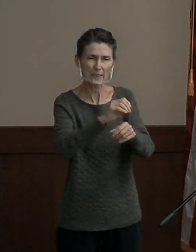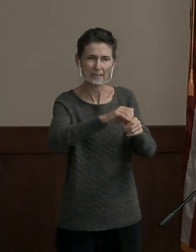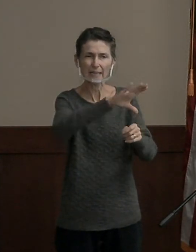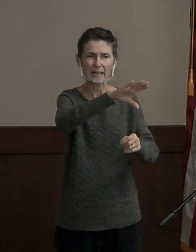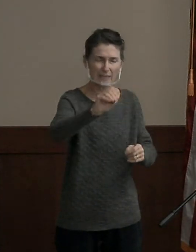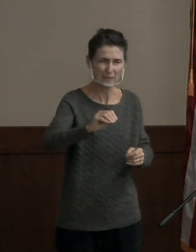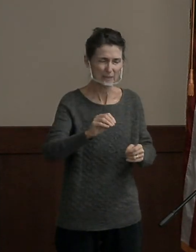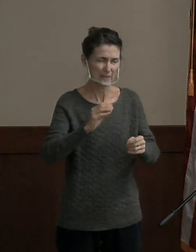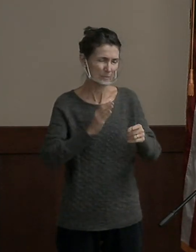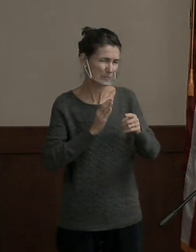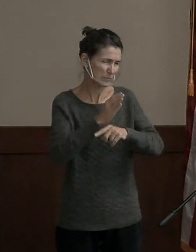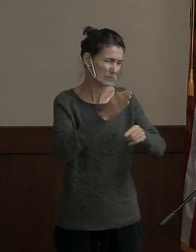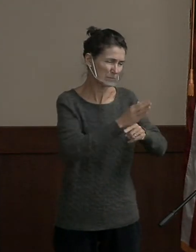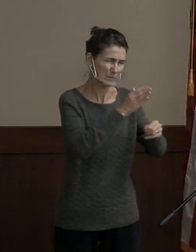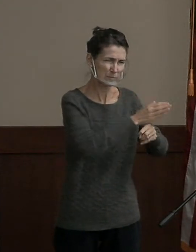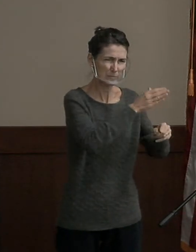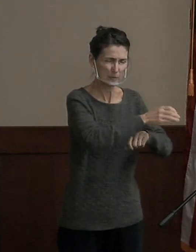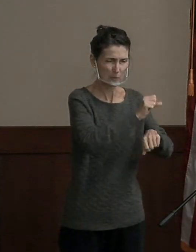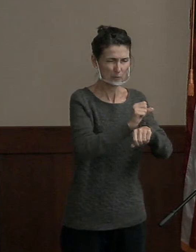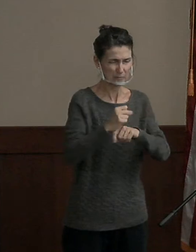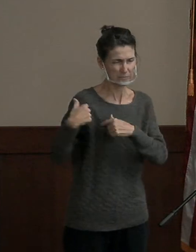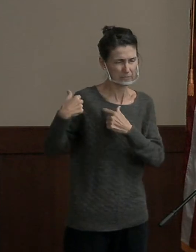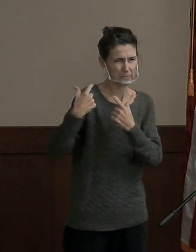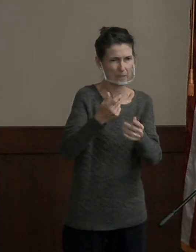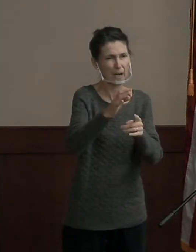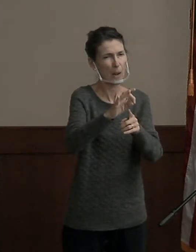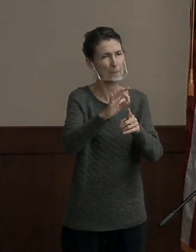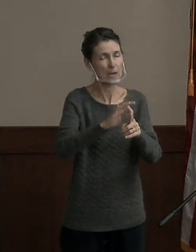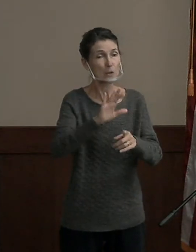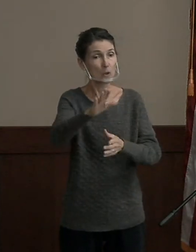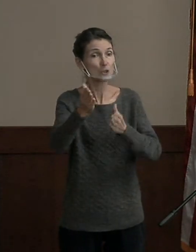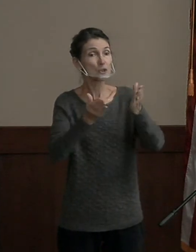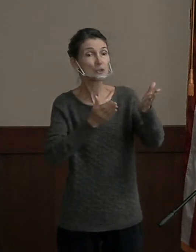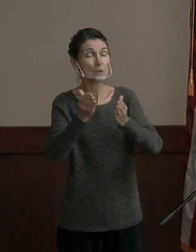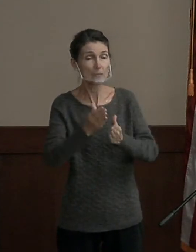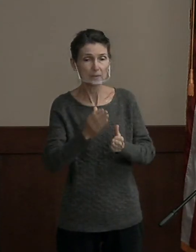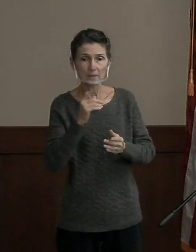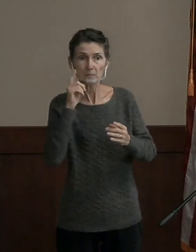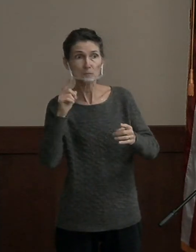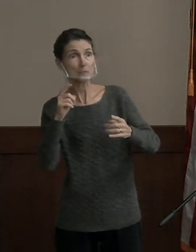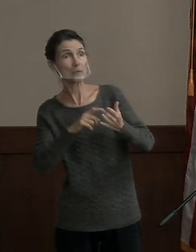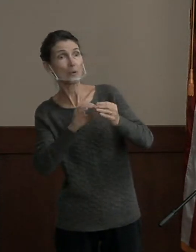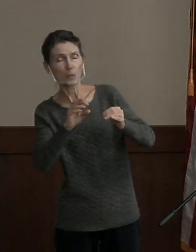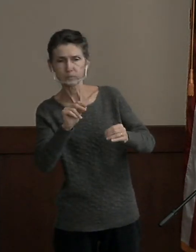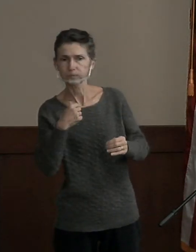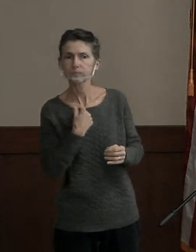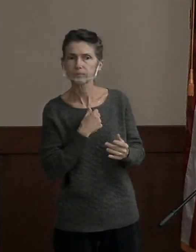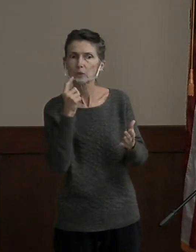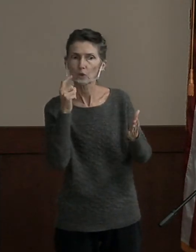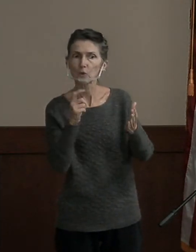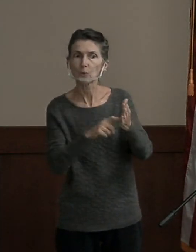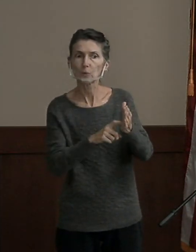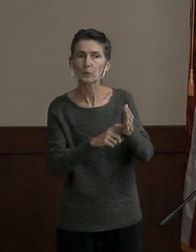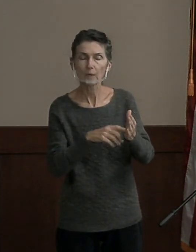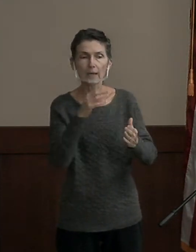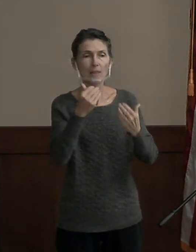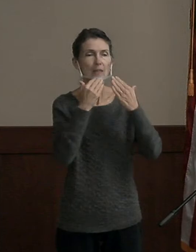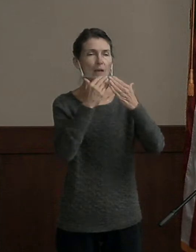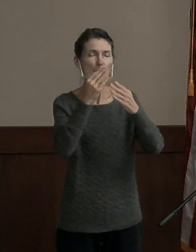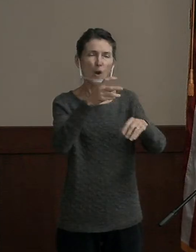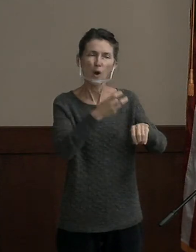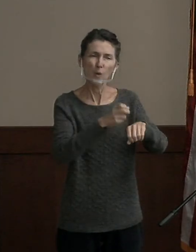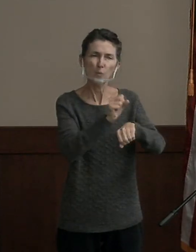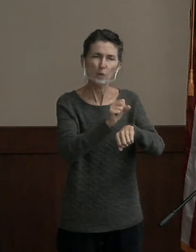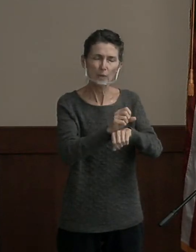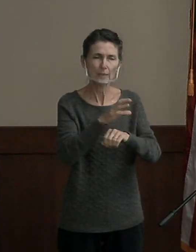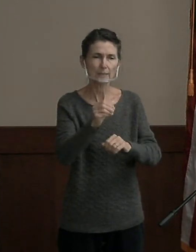hours over the past 9 months. Your service does not go unnoticed, and we thank you for your hard work and dedication